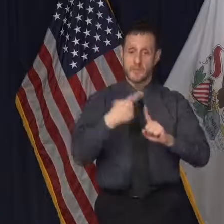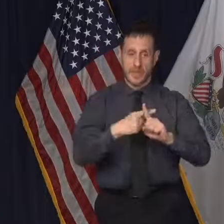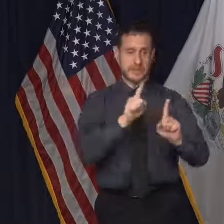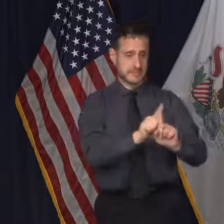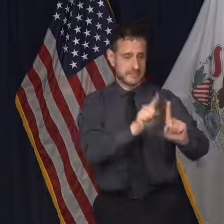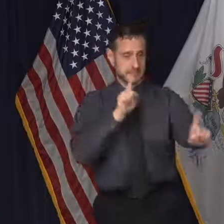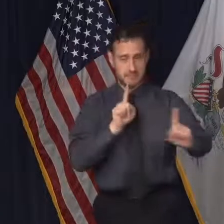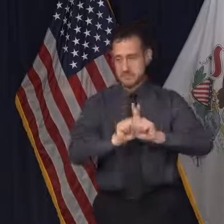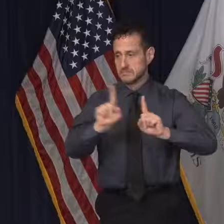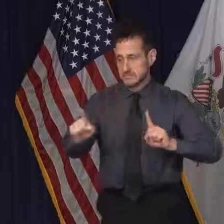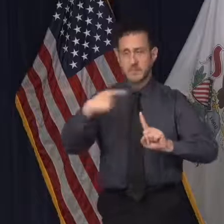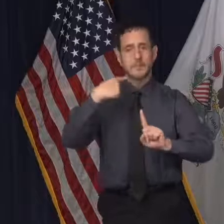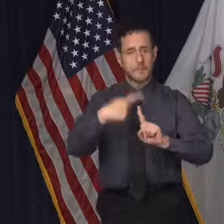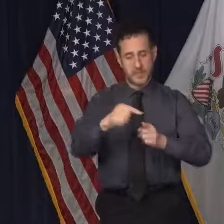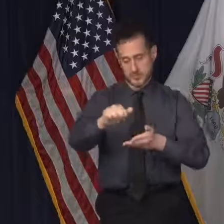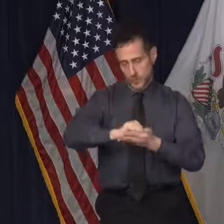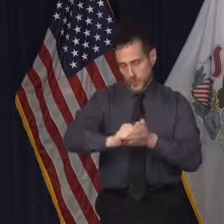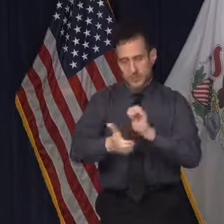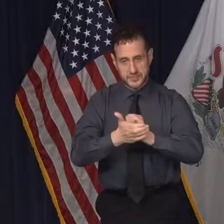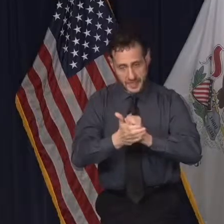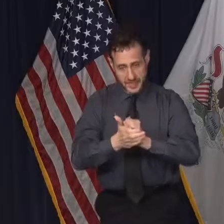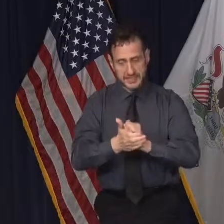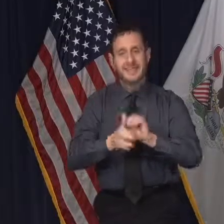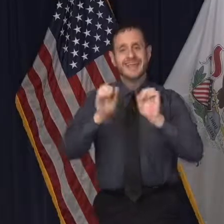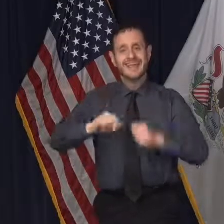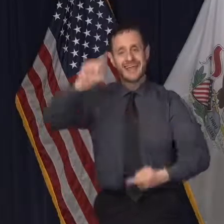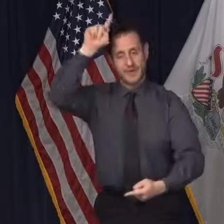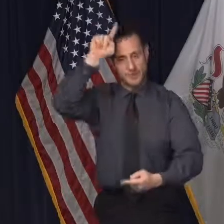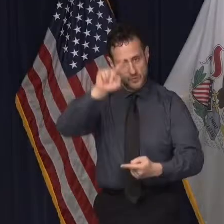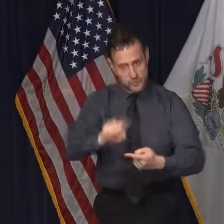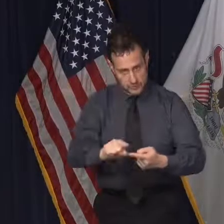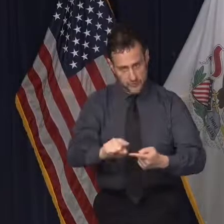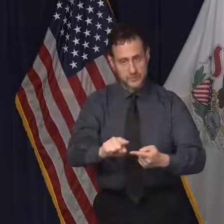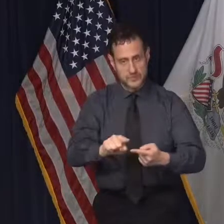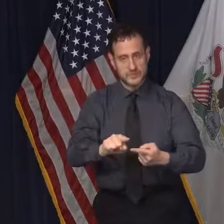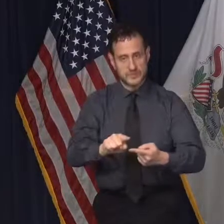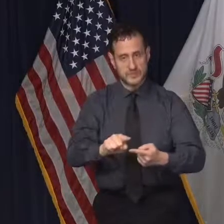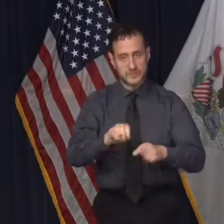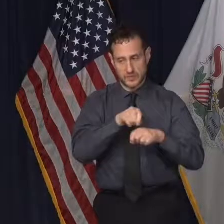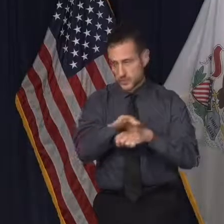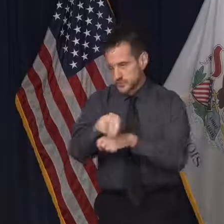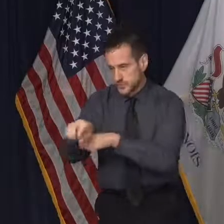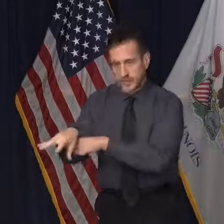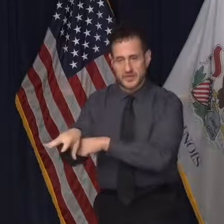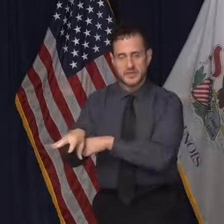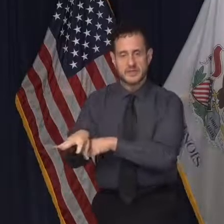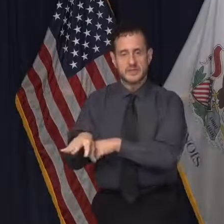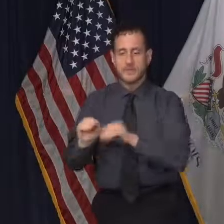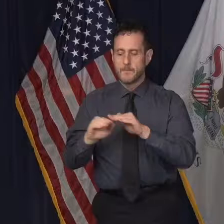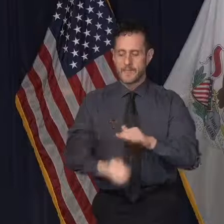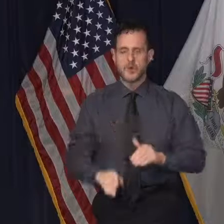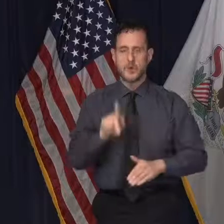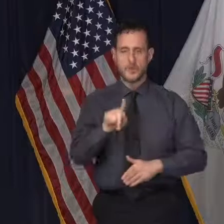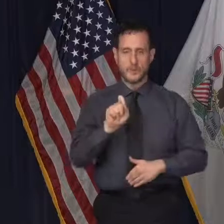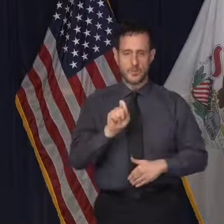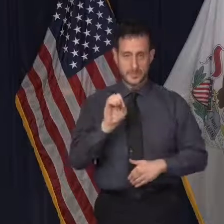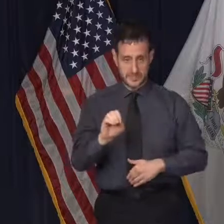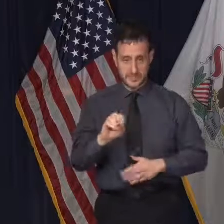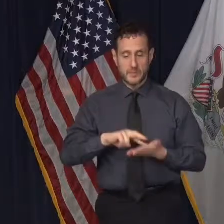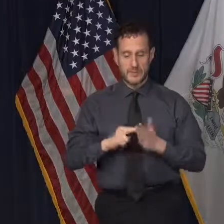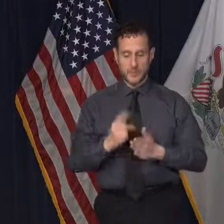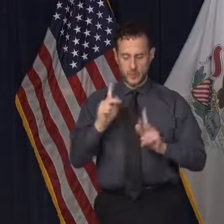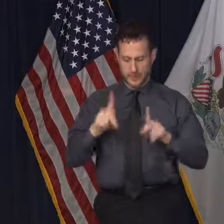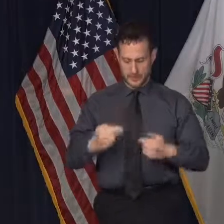measures could successfully reduce effective R to below 1.0, which thereby would